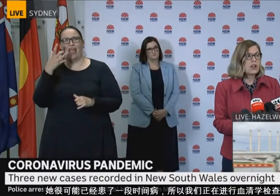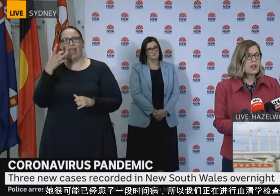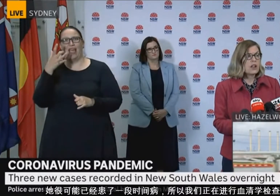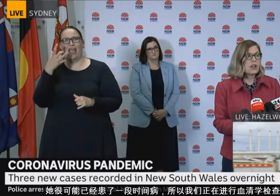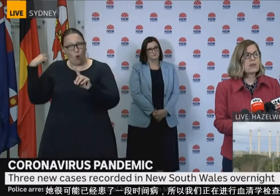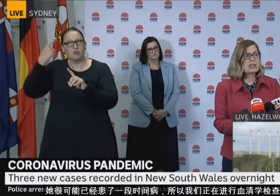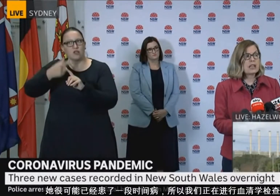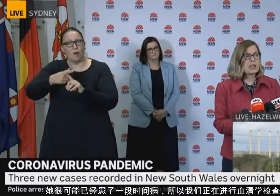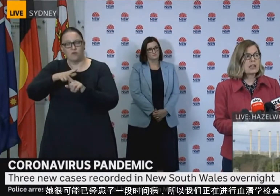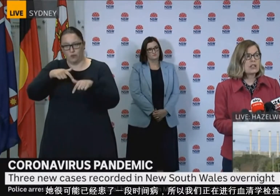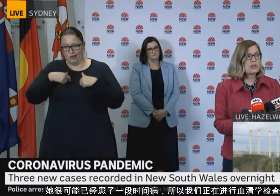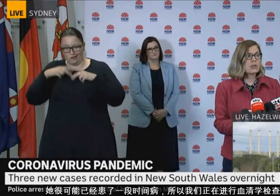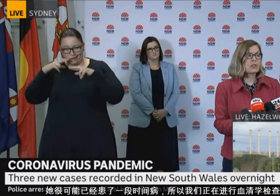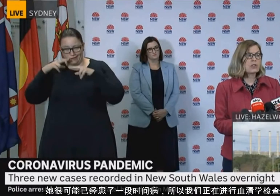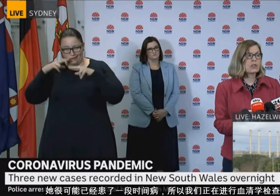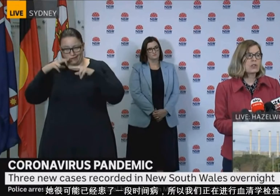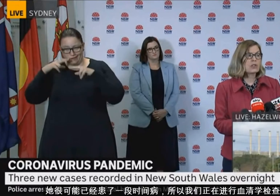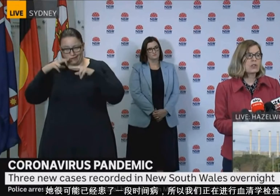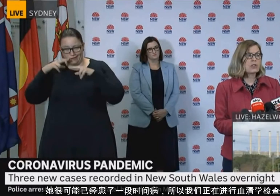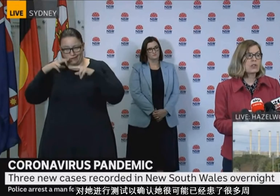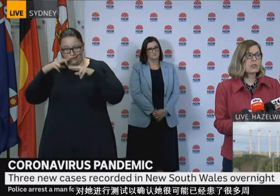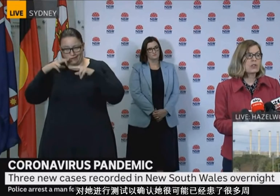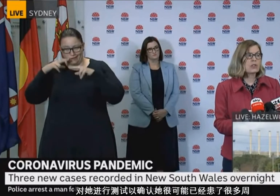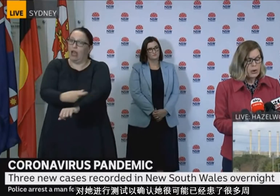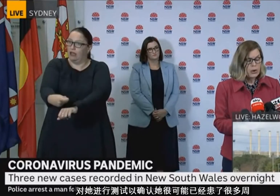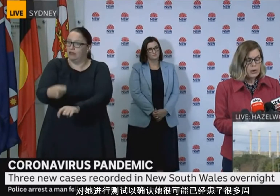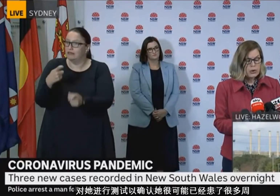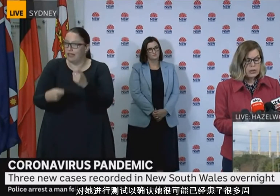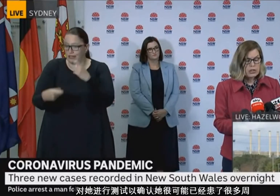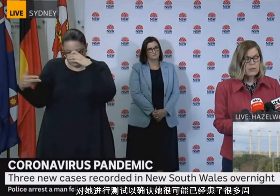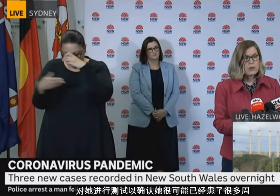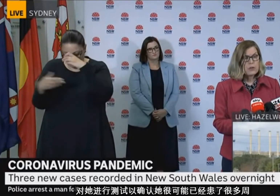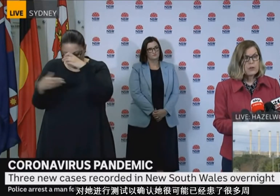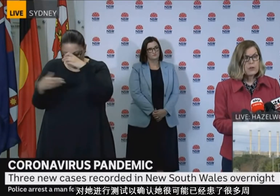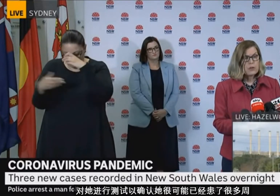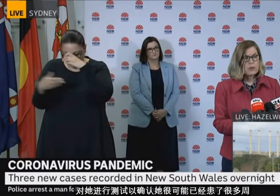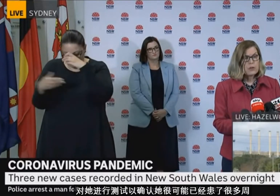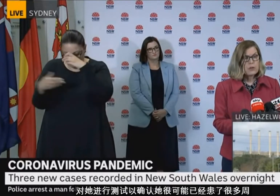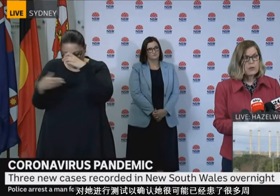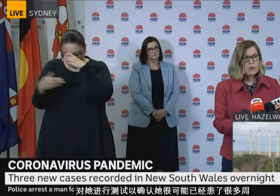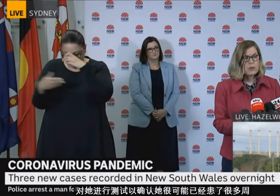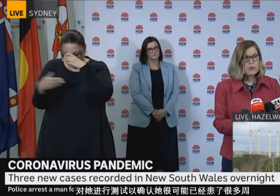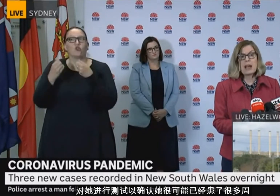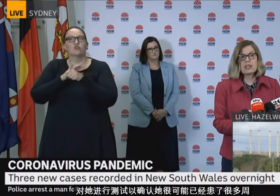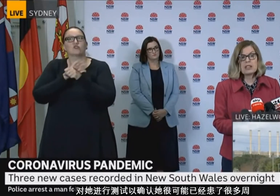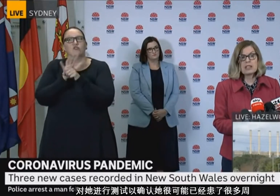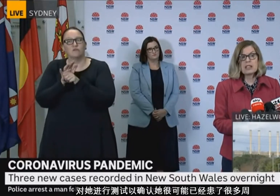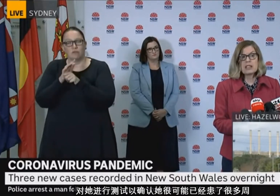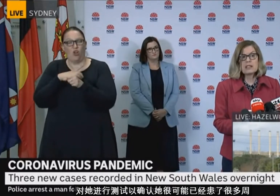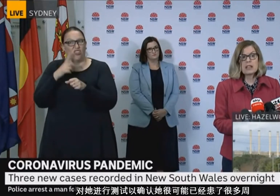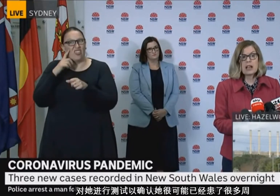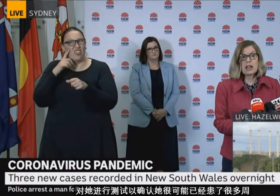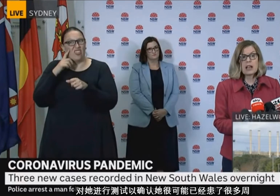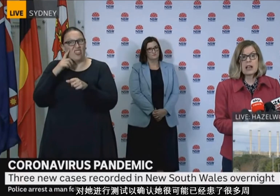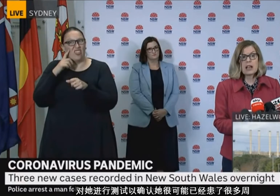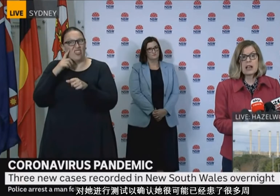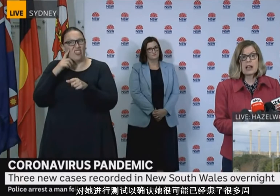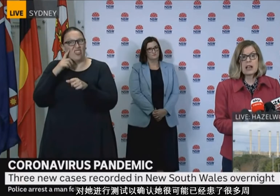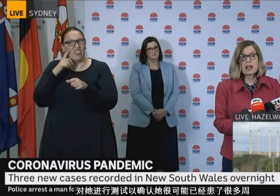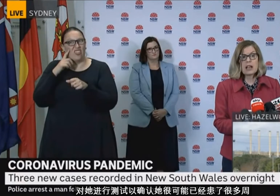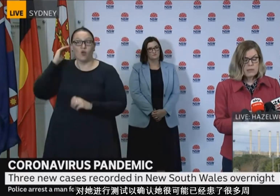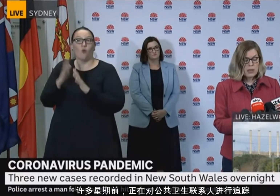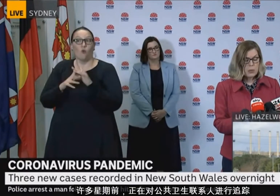had the disease for a while. So we are undertaking serological testing on her to confirm that she may well have had